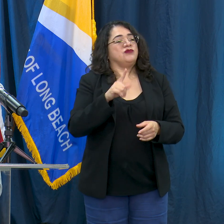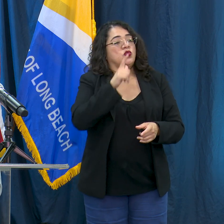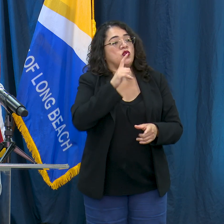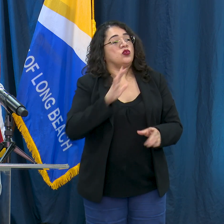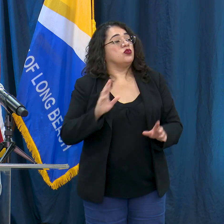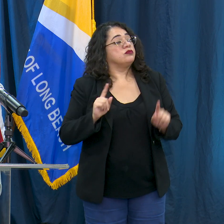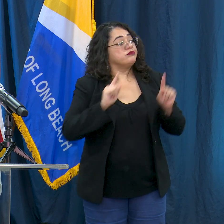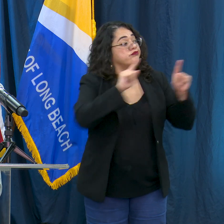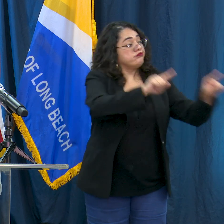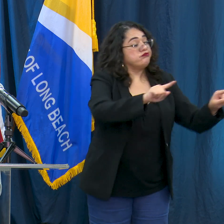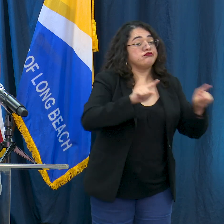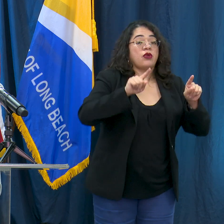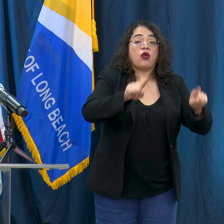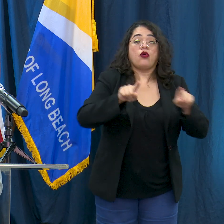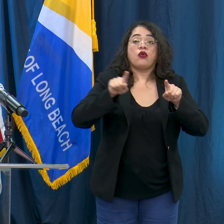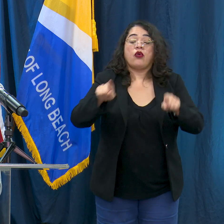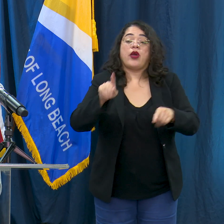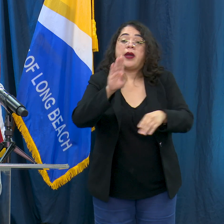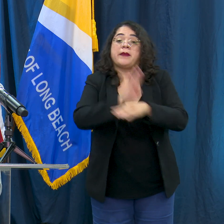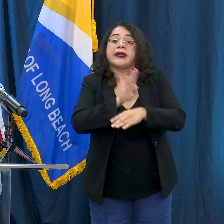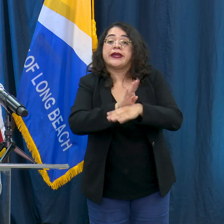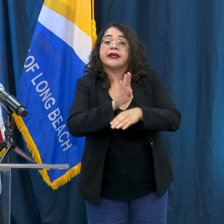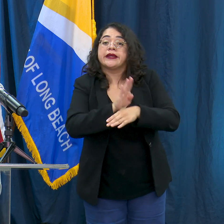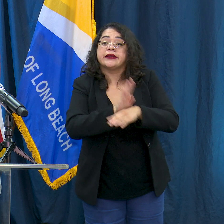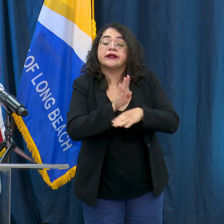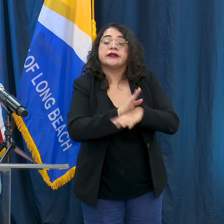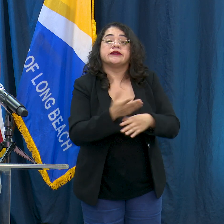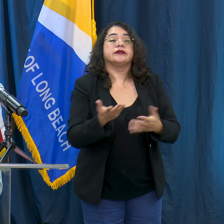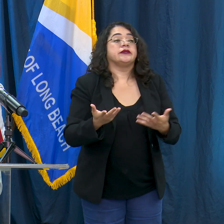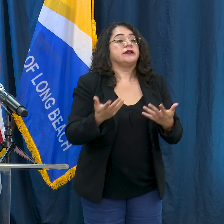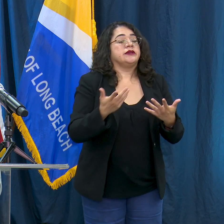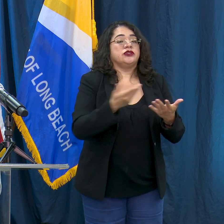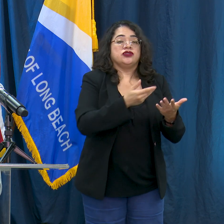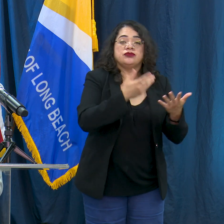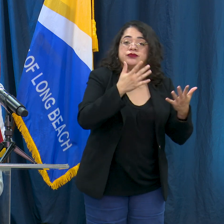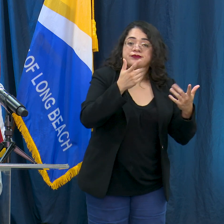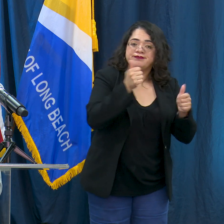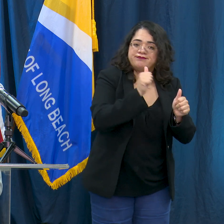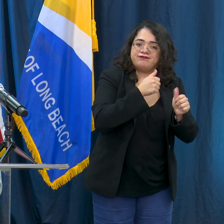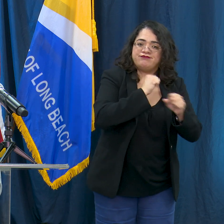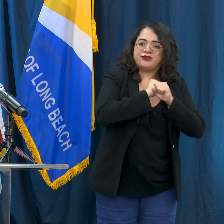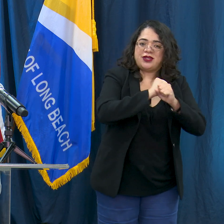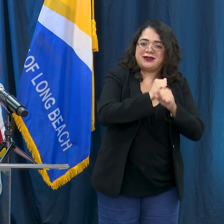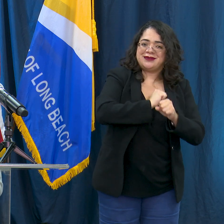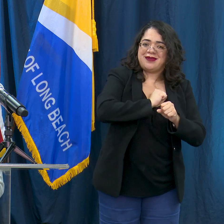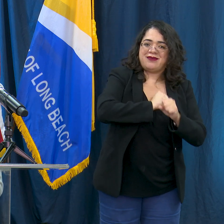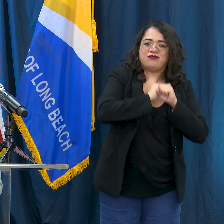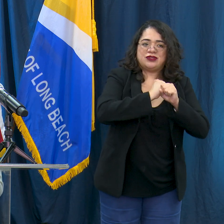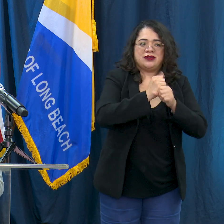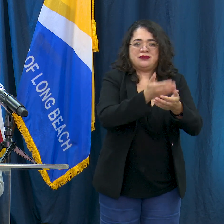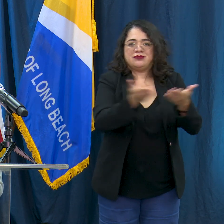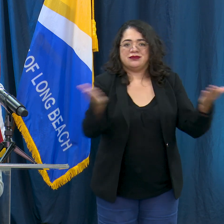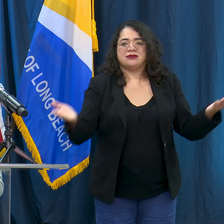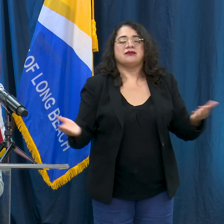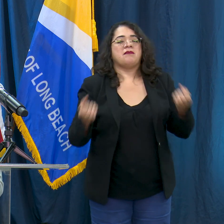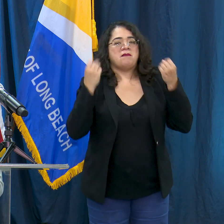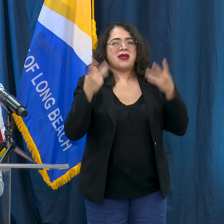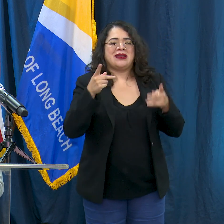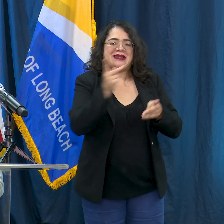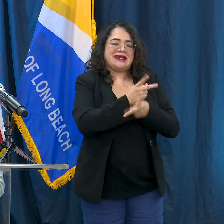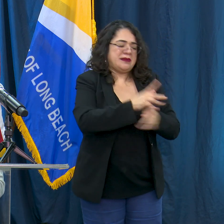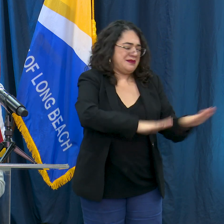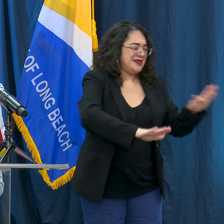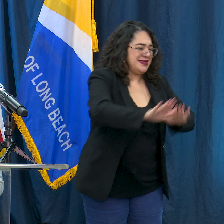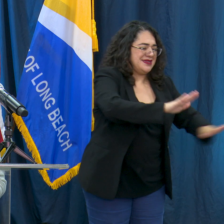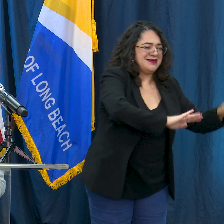it's the actions that go on at the businesses. Most of the businesses themselves are doing what it takes, the cleaning protocols, the face